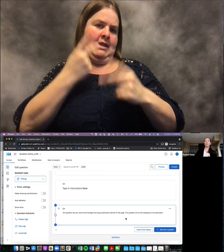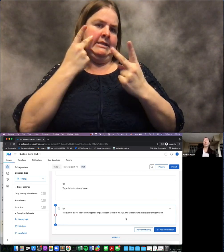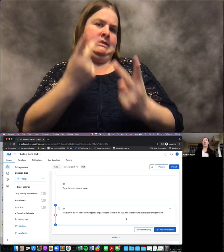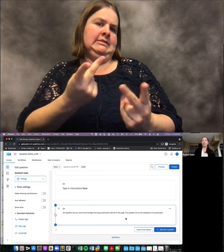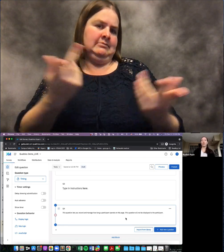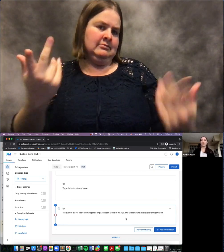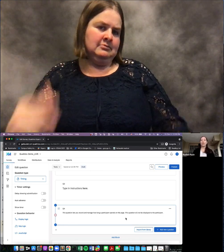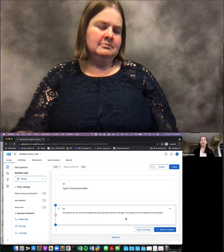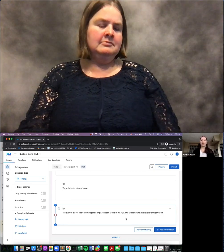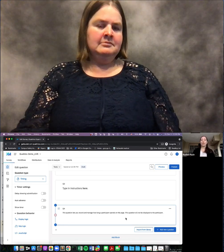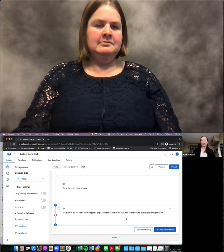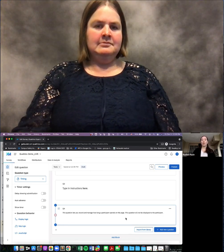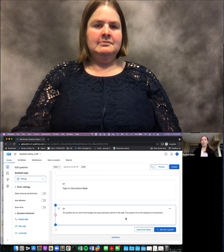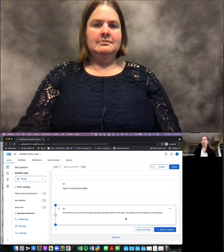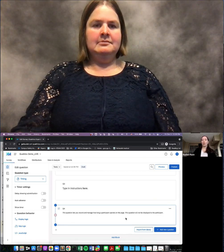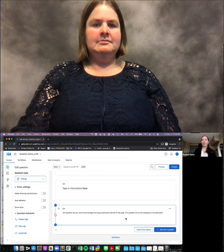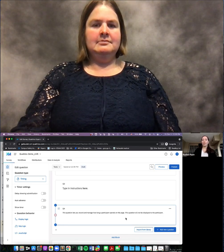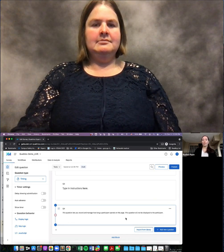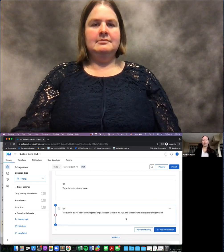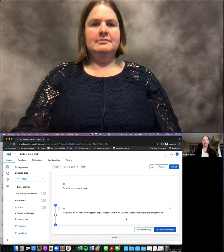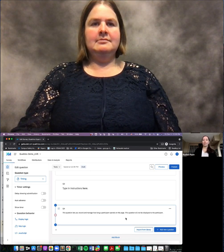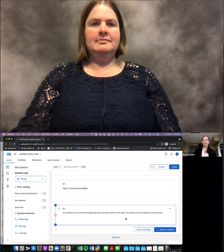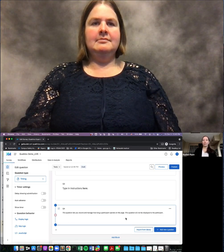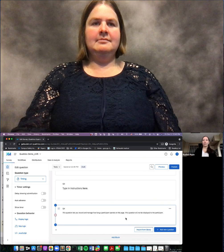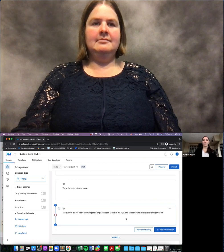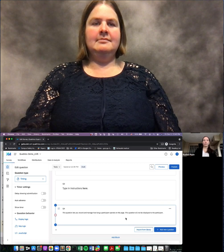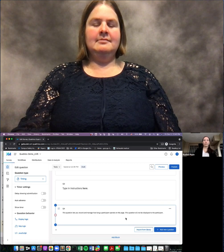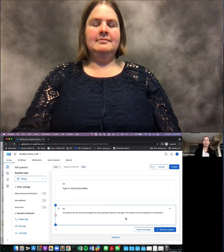is displayed to a participant.